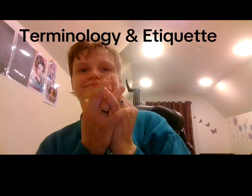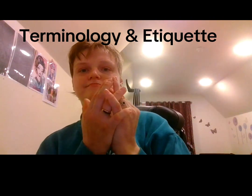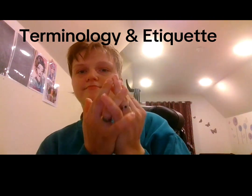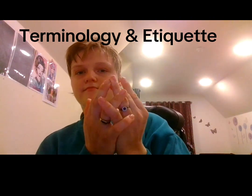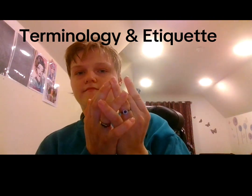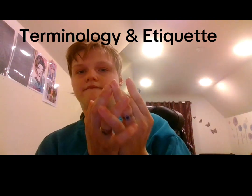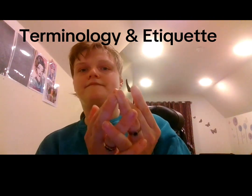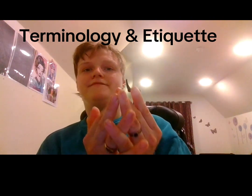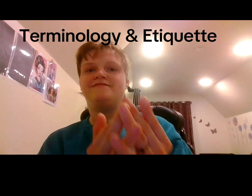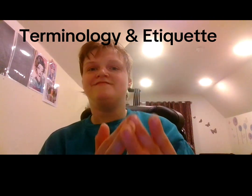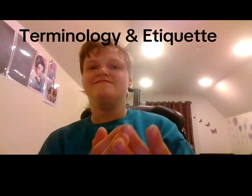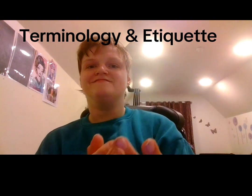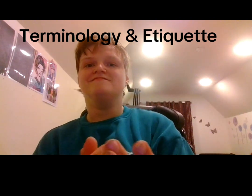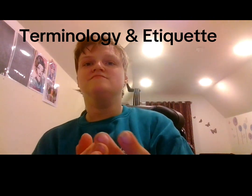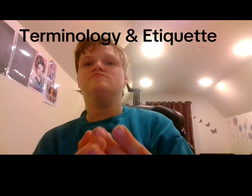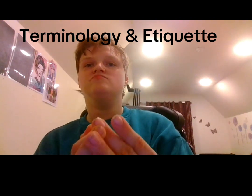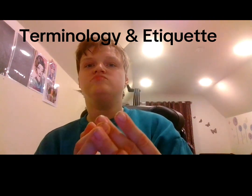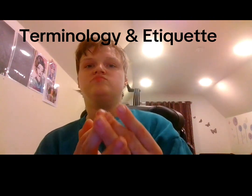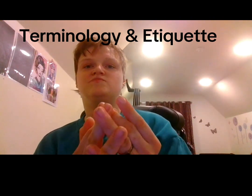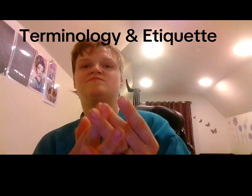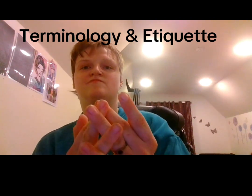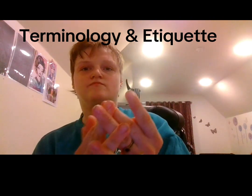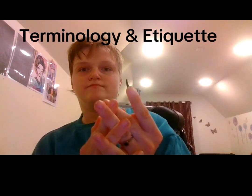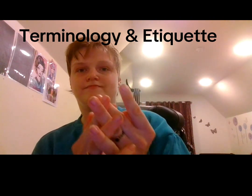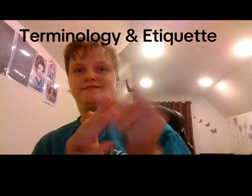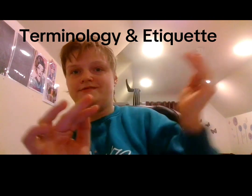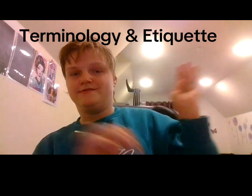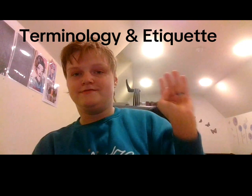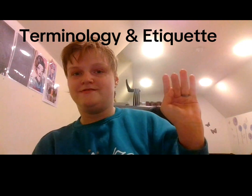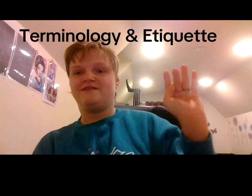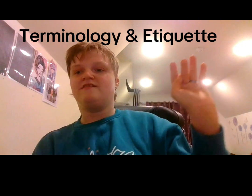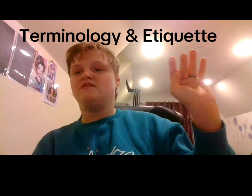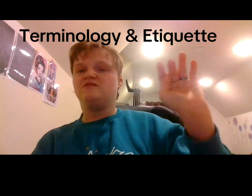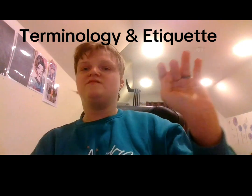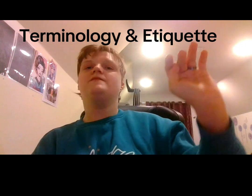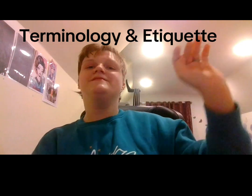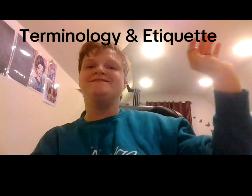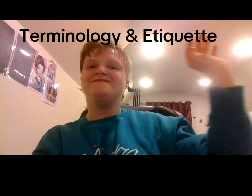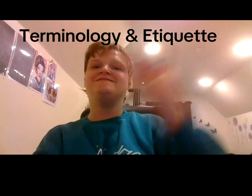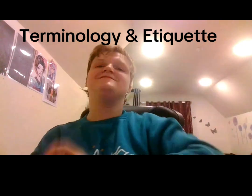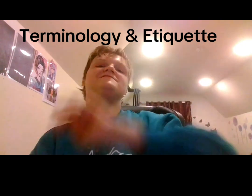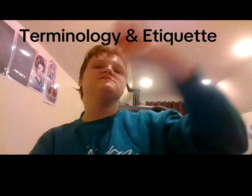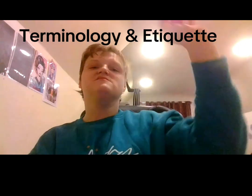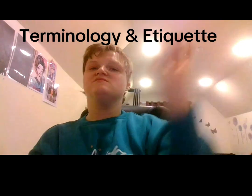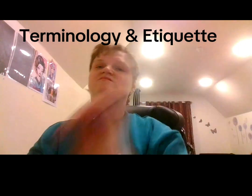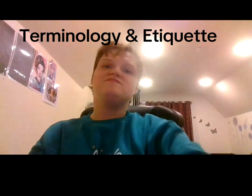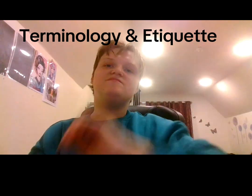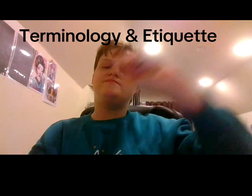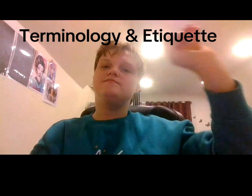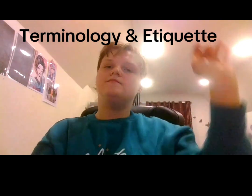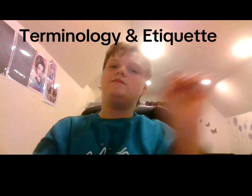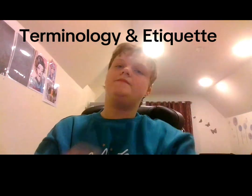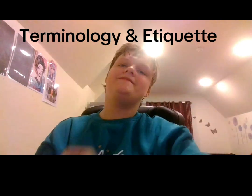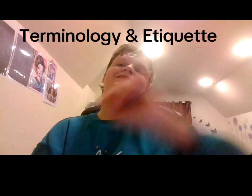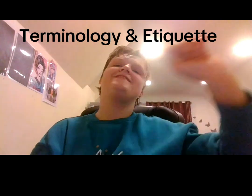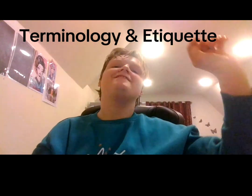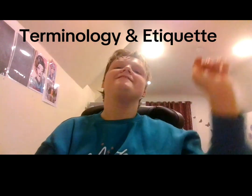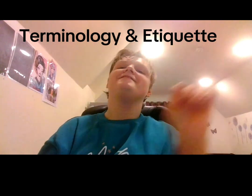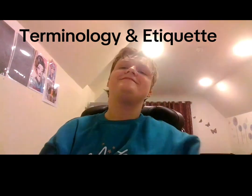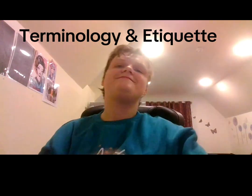you would like as I am an open book. And see you all soon on the next video that I